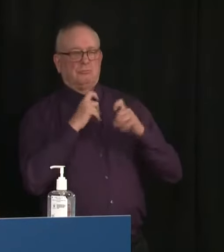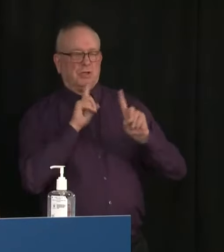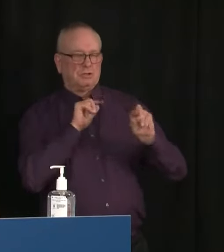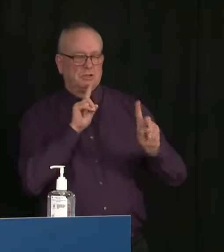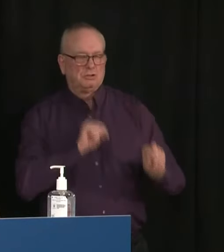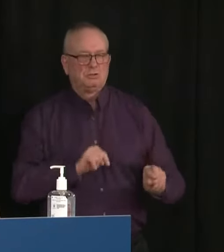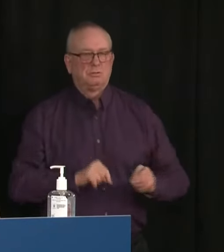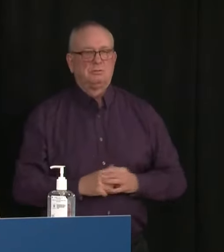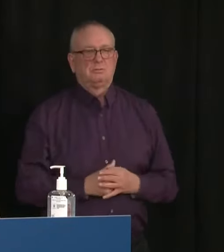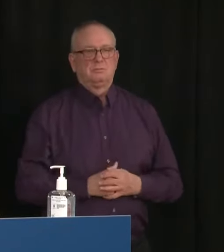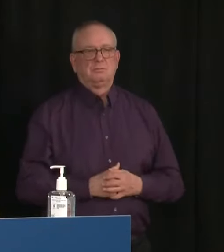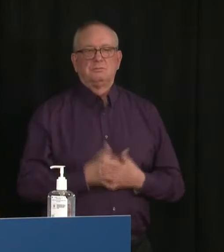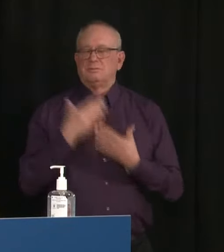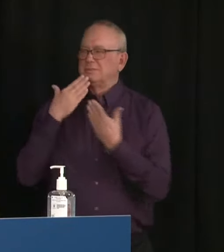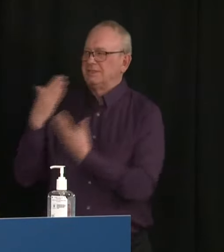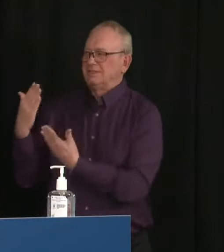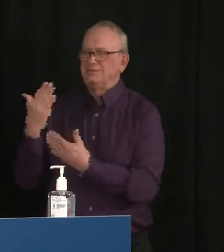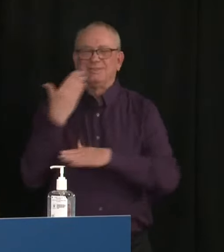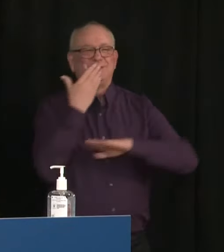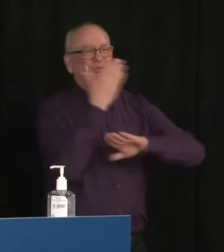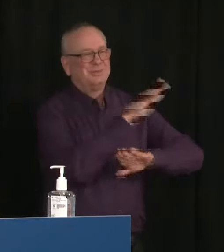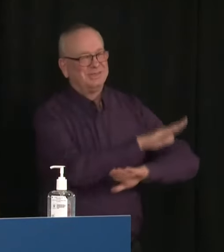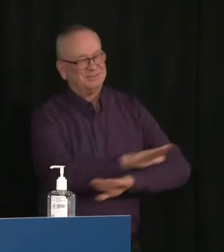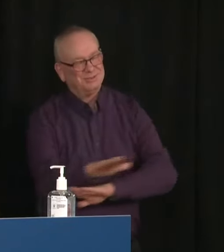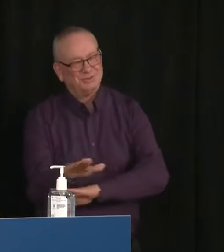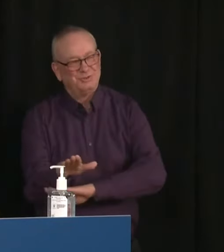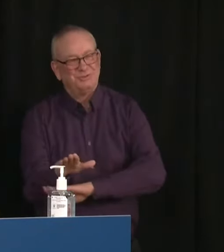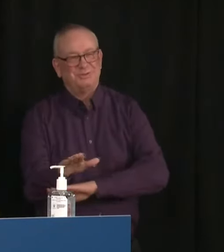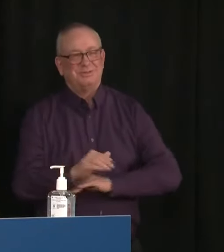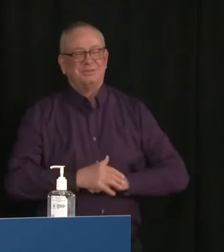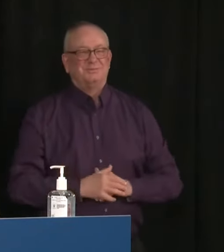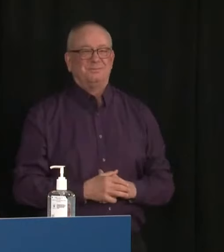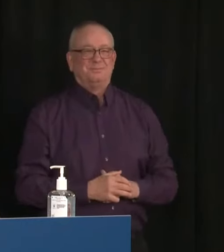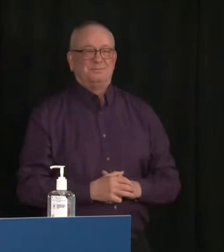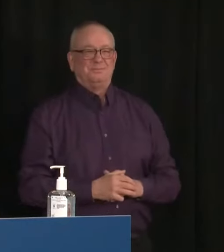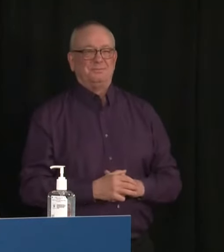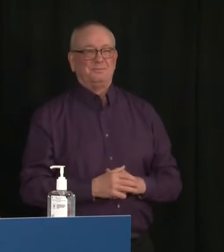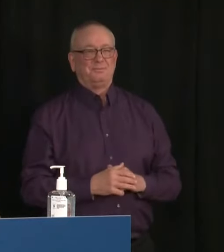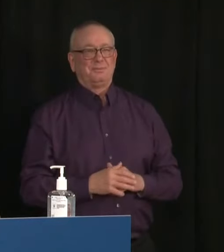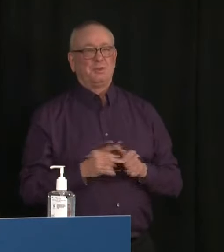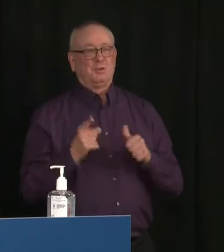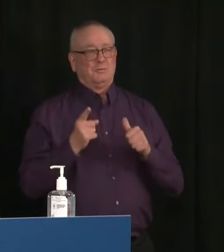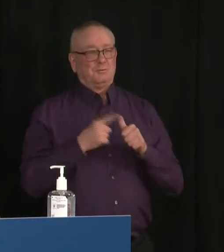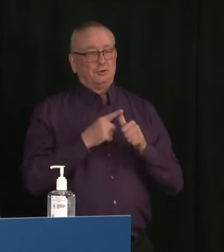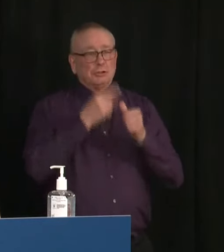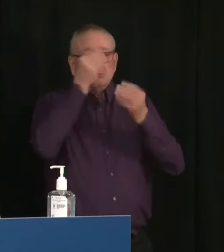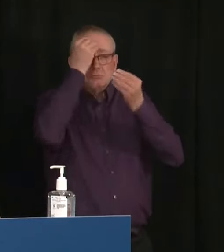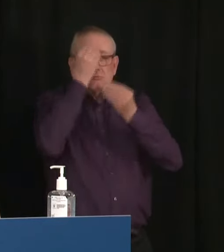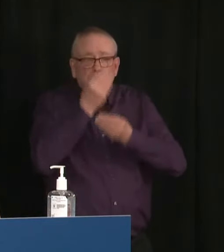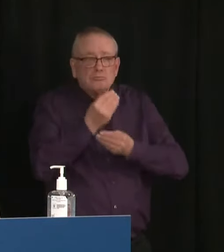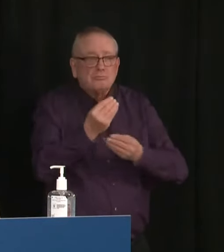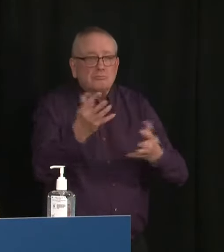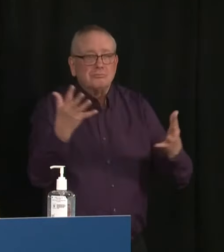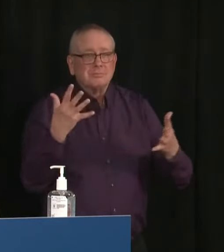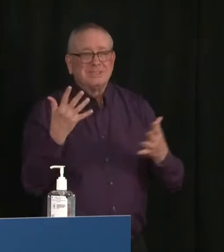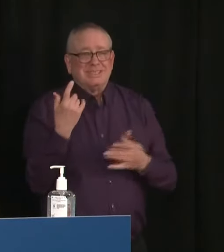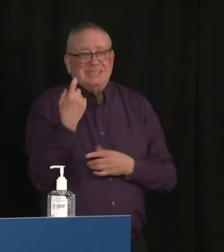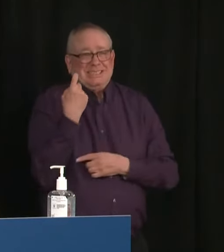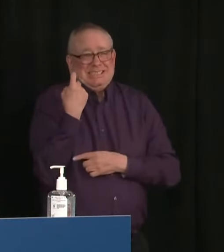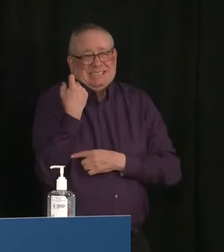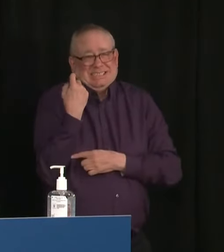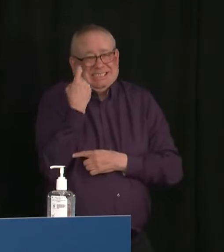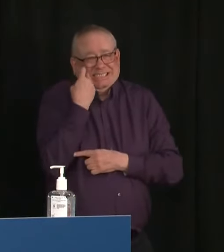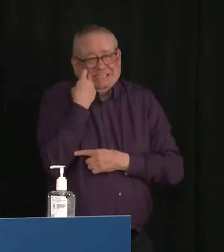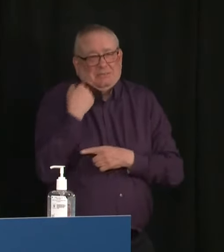everyone. Today, I would like to start by updating you on a call that I participated in with the Regional Municipality of Wood Buffalo